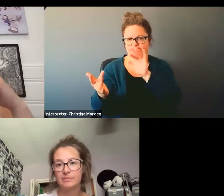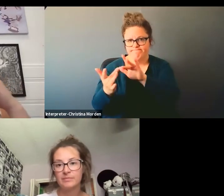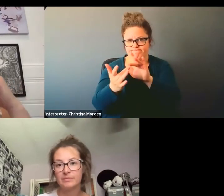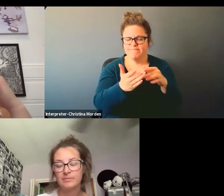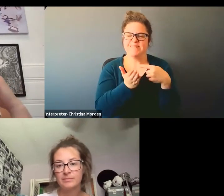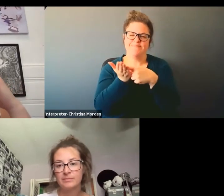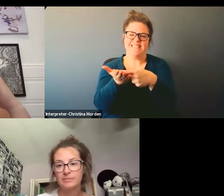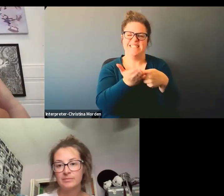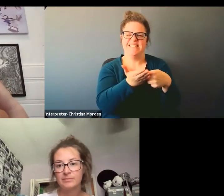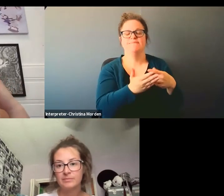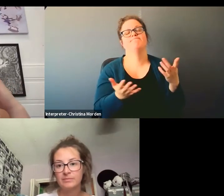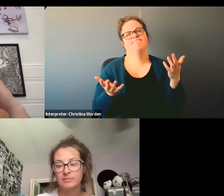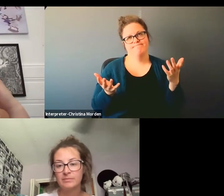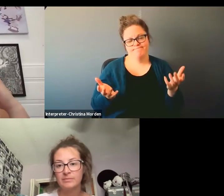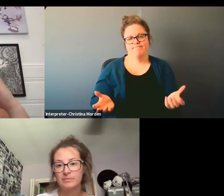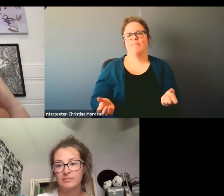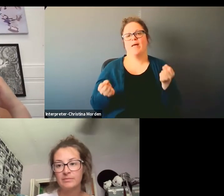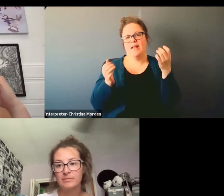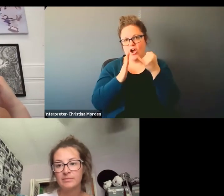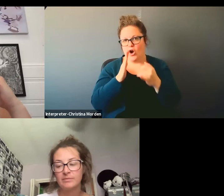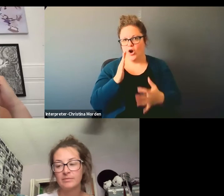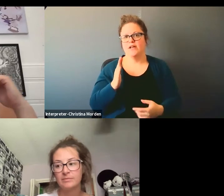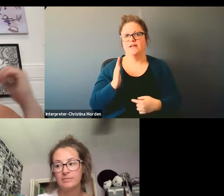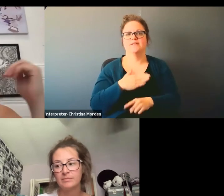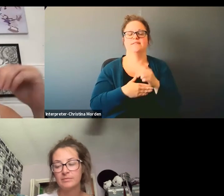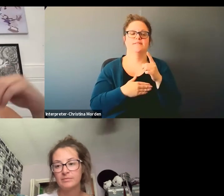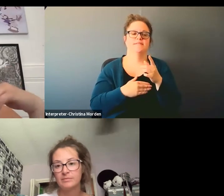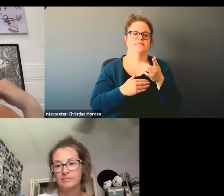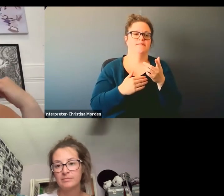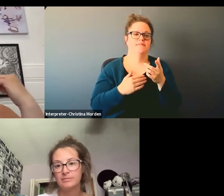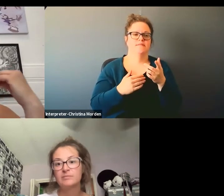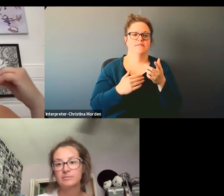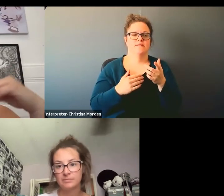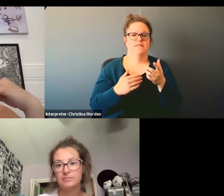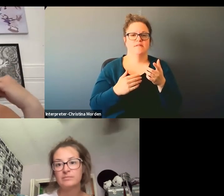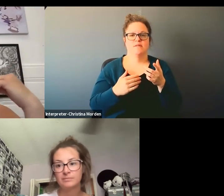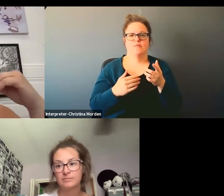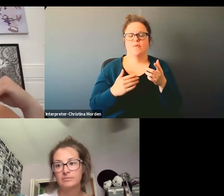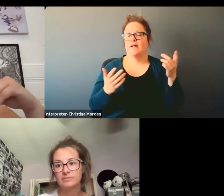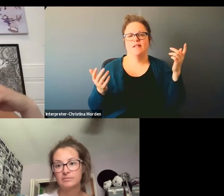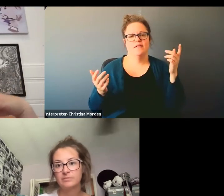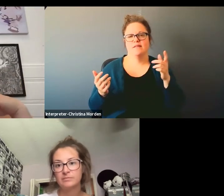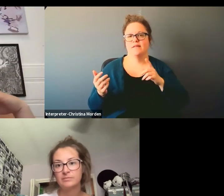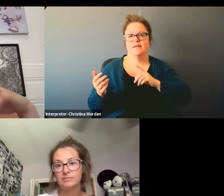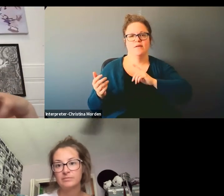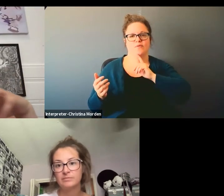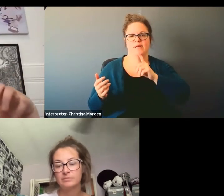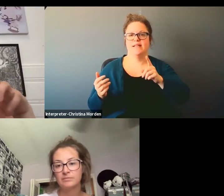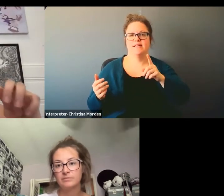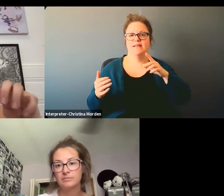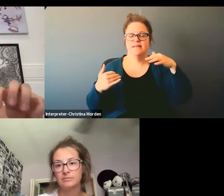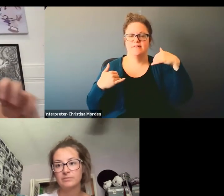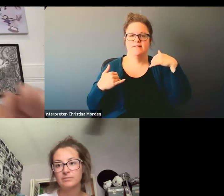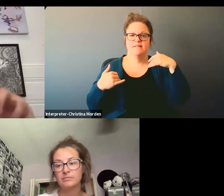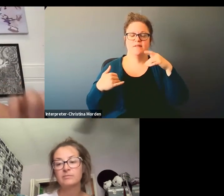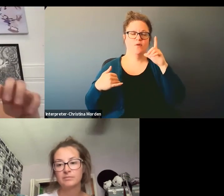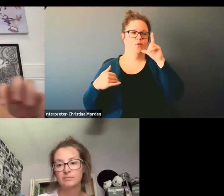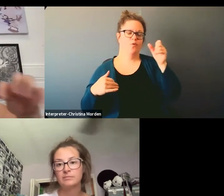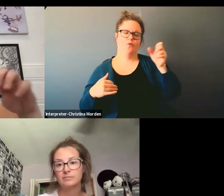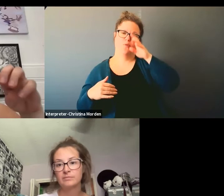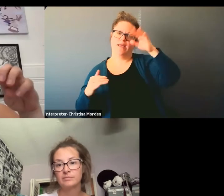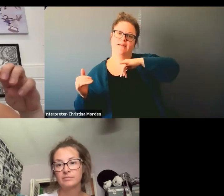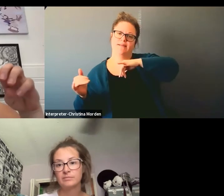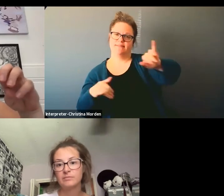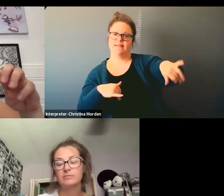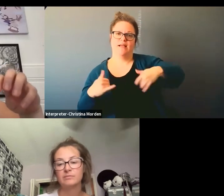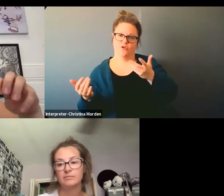so many audits nowadays, like I said, they're created by the architects, the doctors. It's not by the community themselves, and they really know